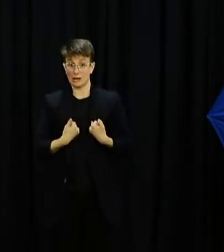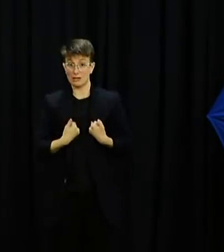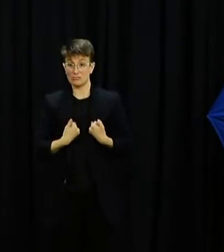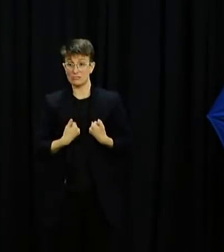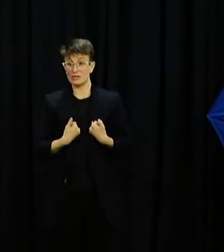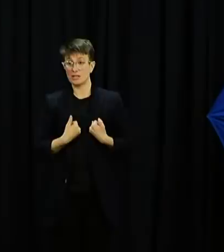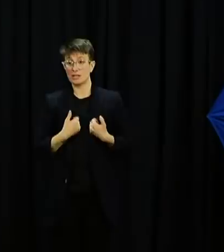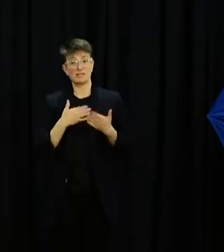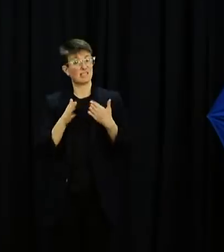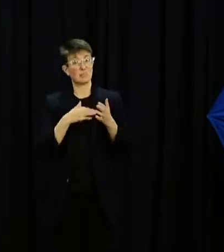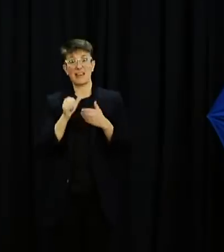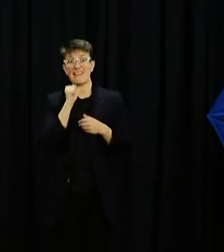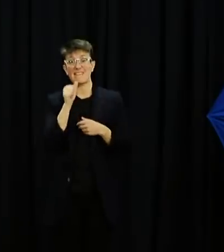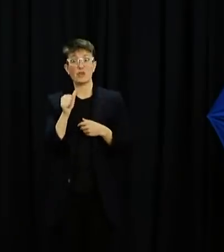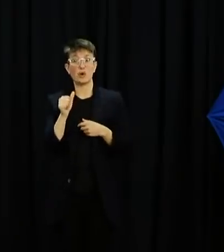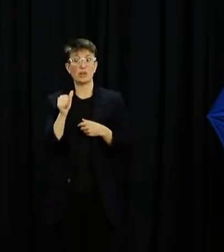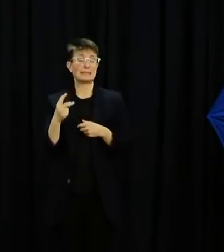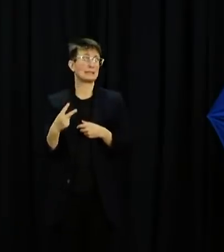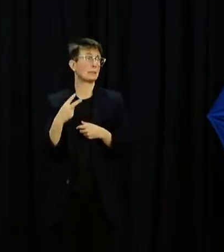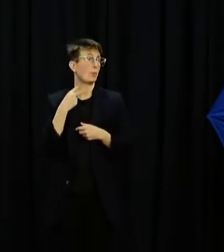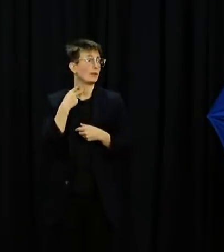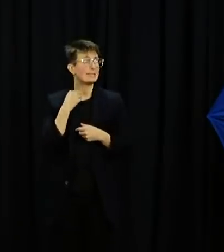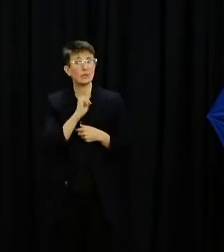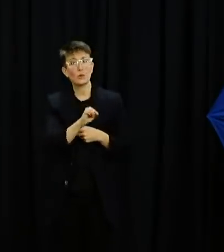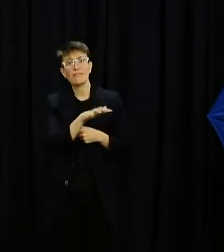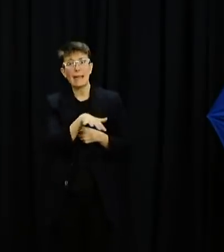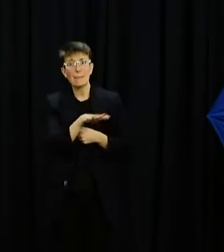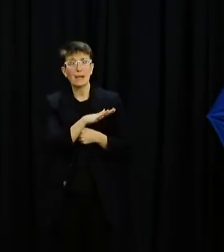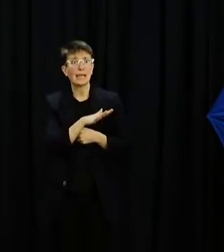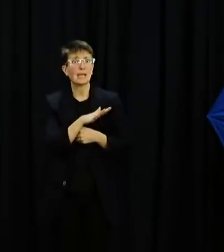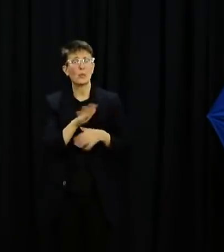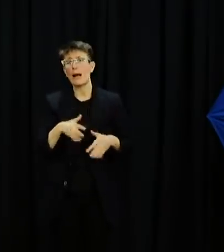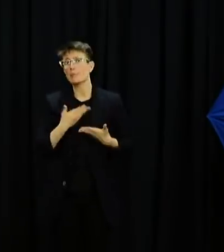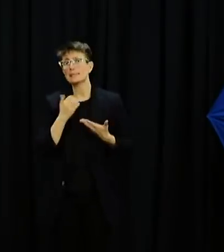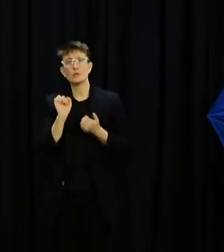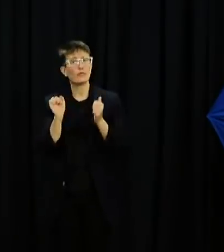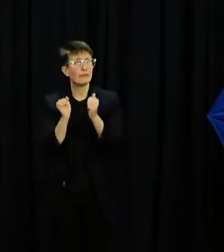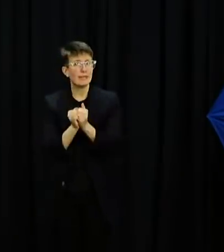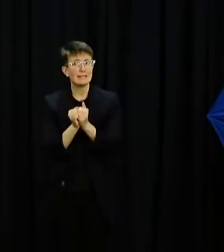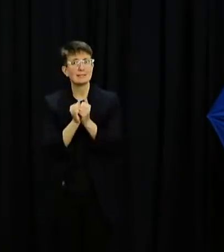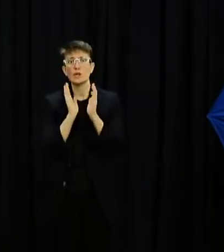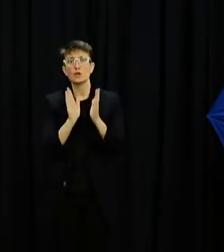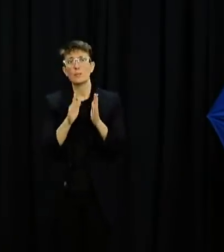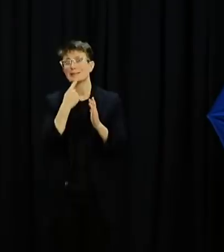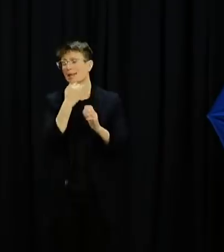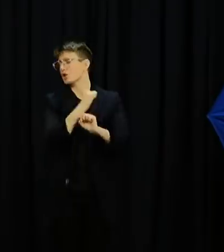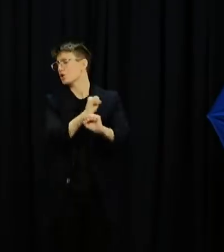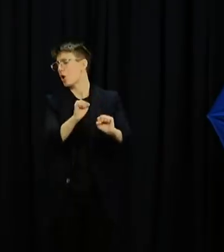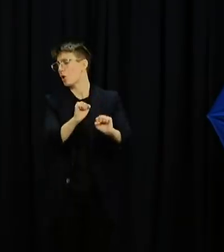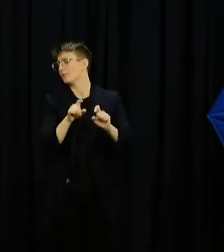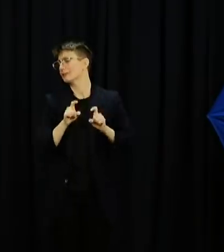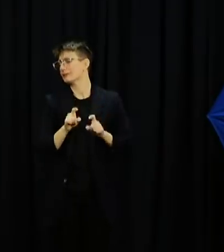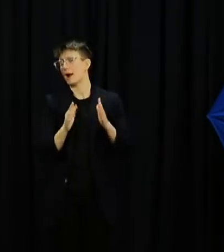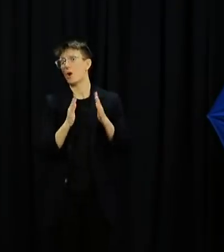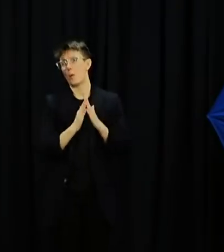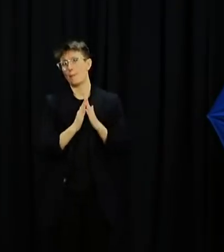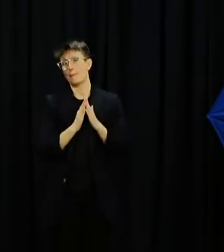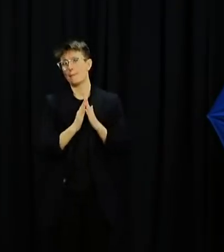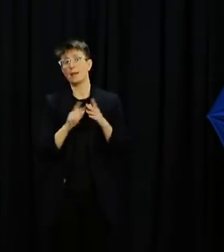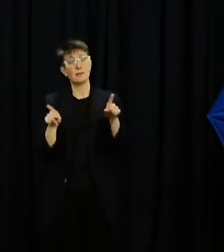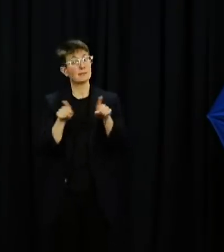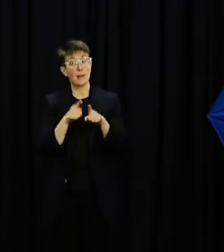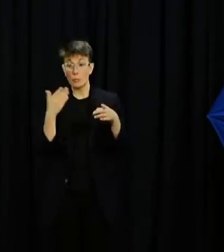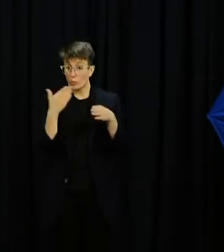you are disappointing family and friends, it is so important that you stay home. We need people in workplaces as well to encourage others. If